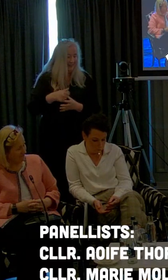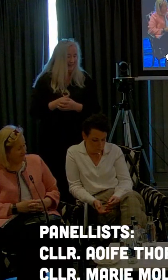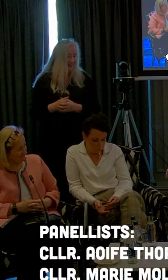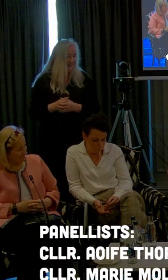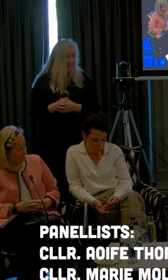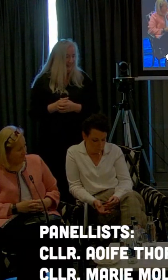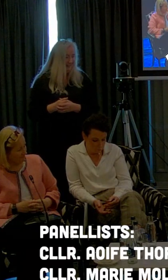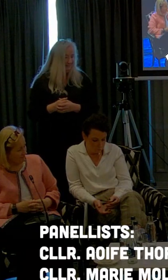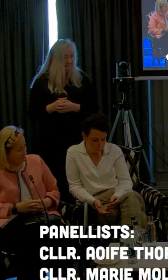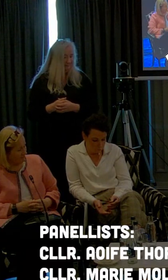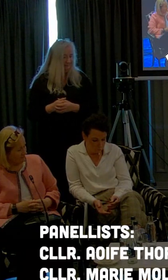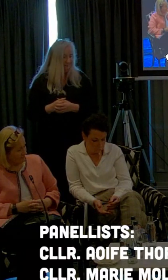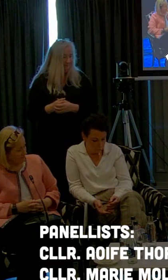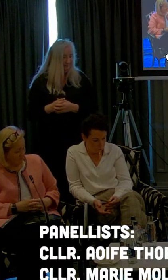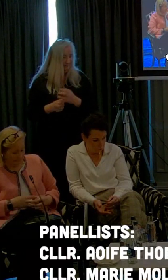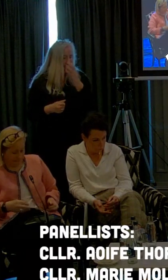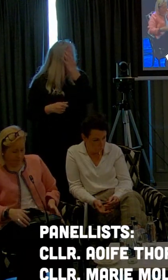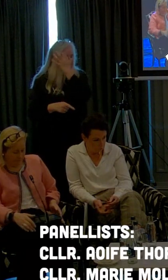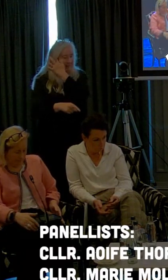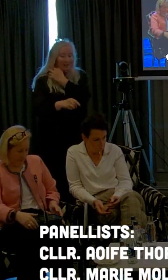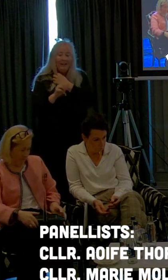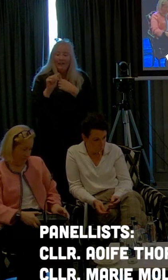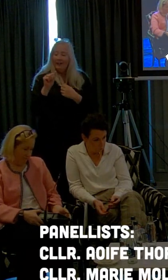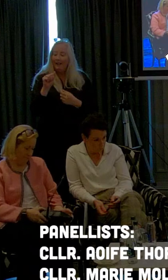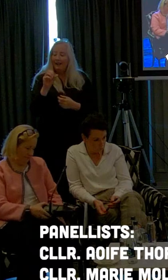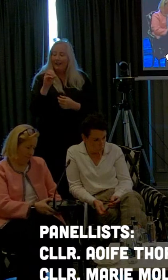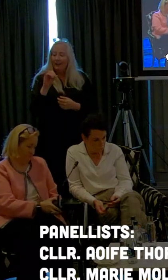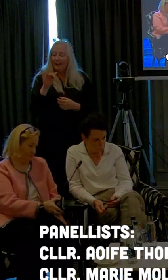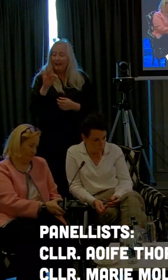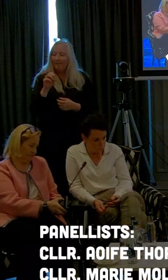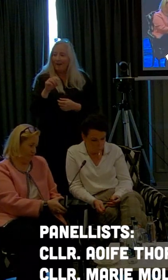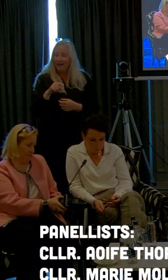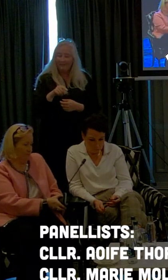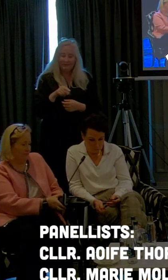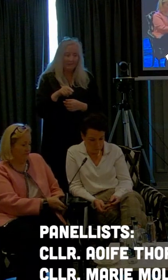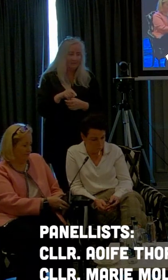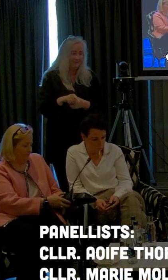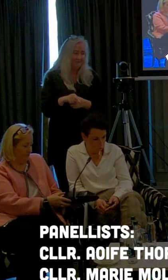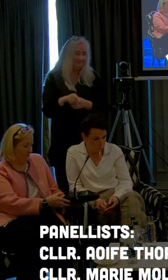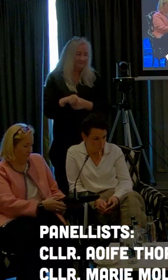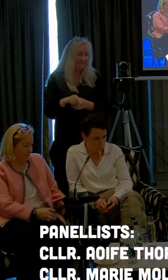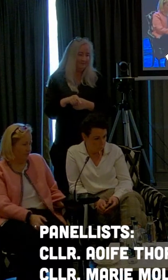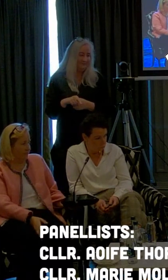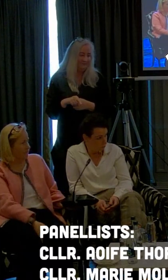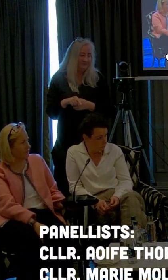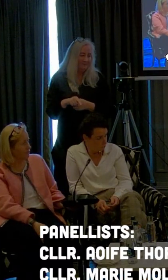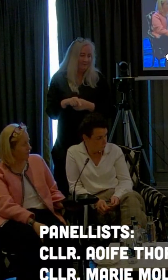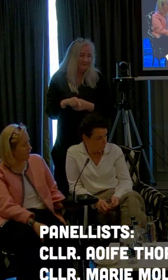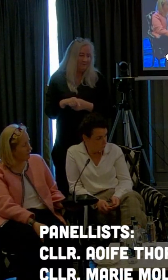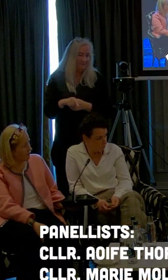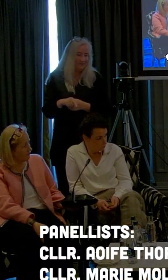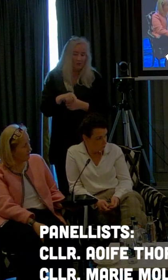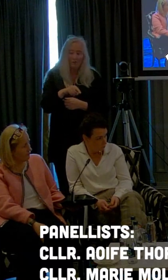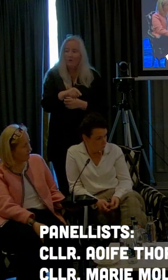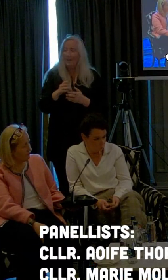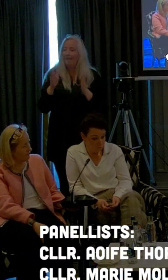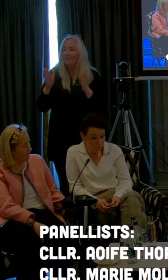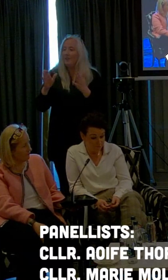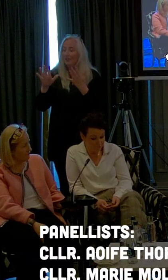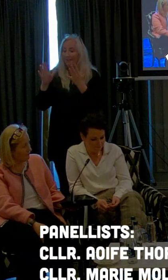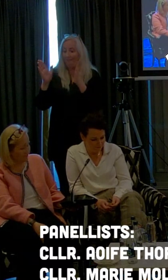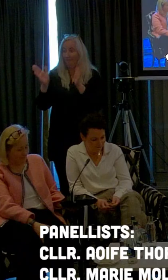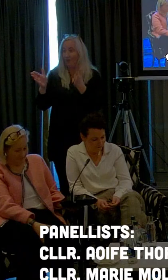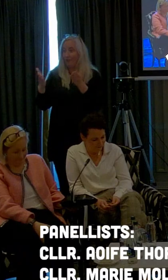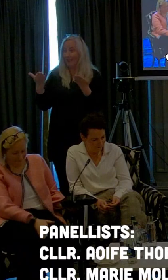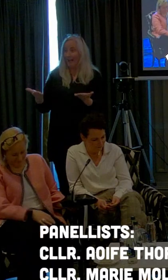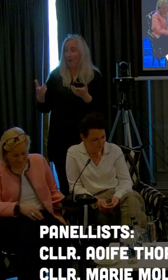might look at. Aoife, you outlined whatever at the very start of it or whatever that you've done your term, is it 10 years or